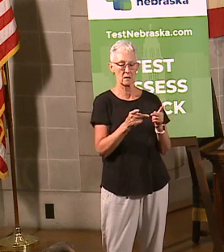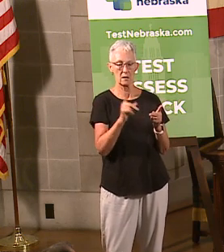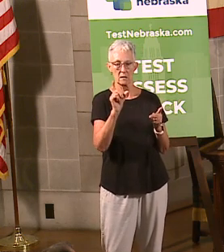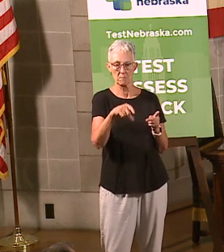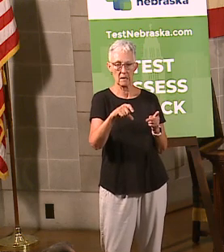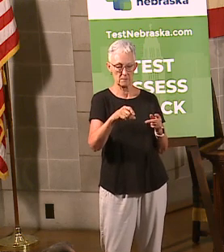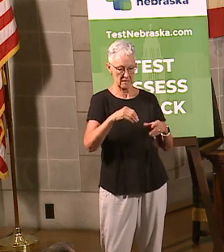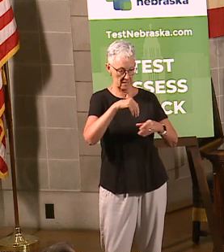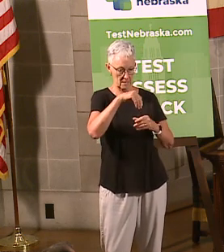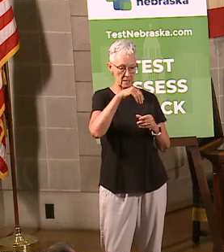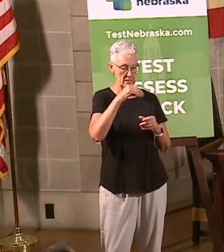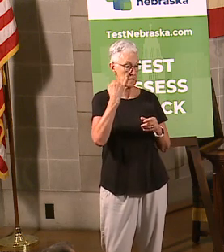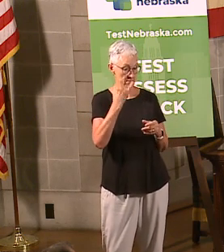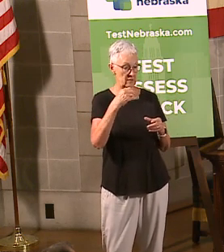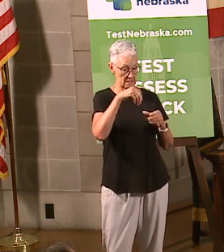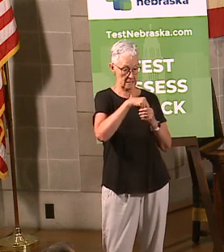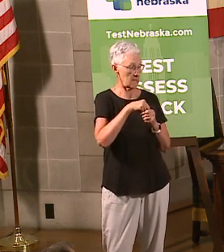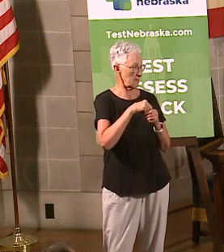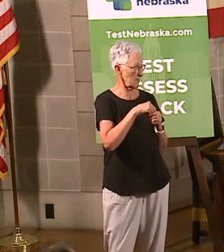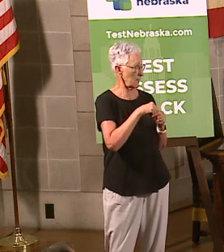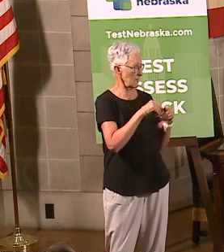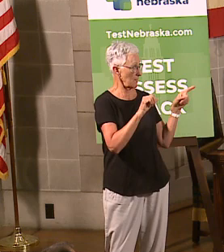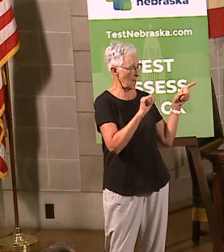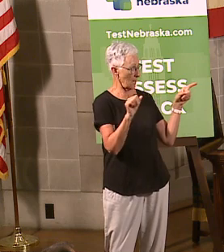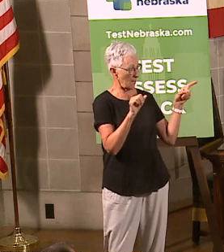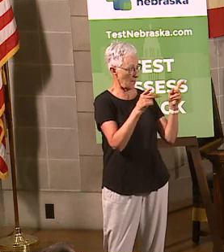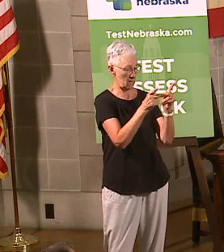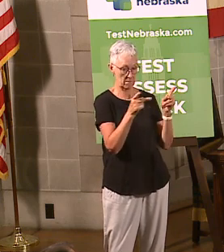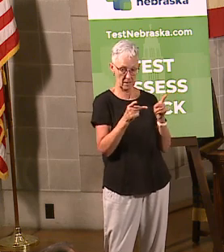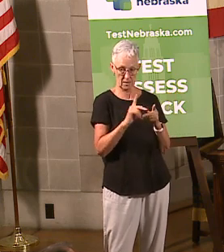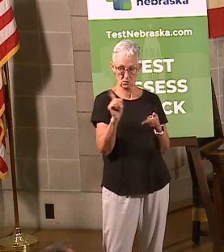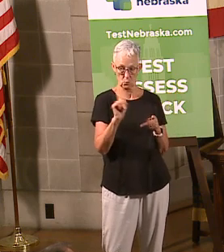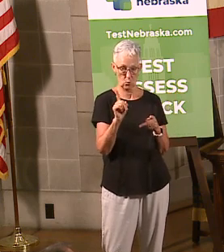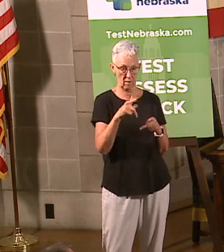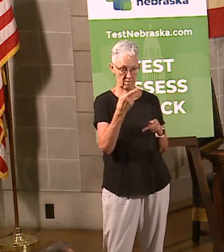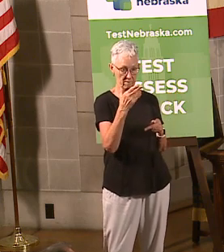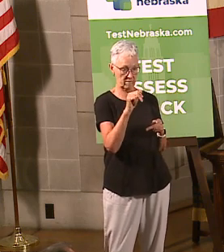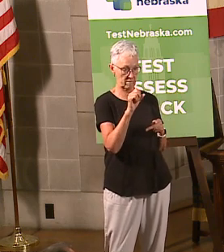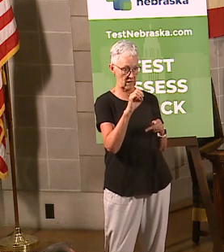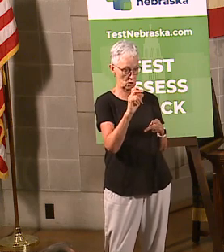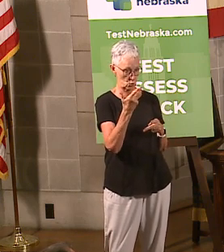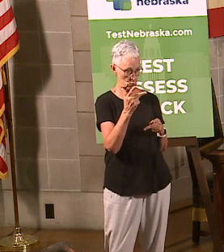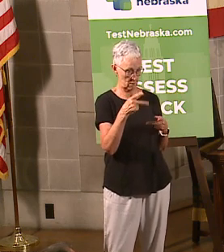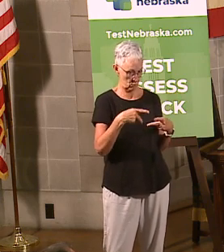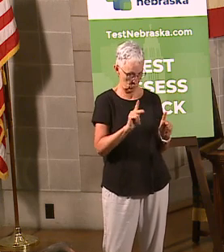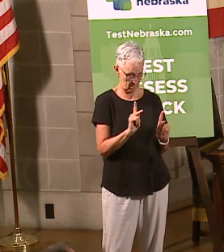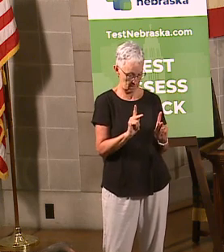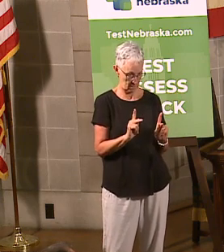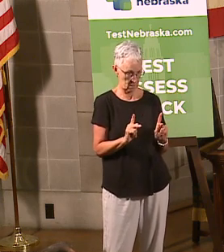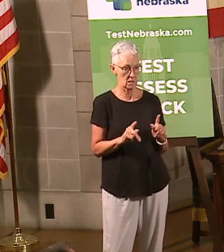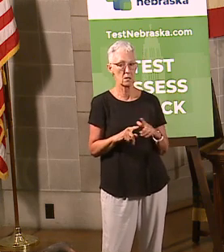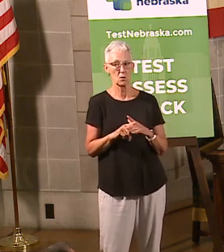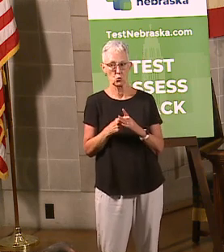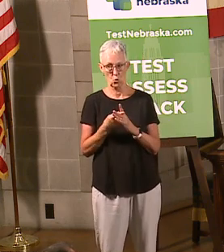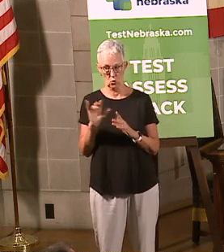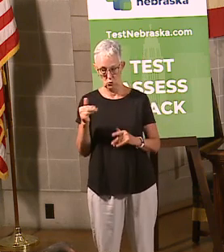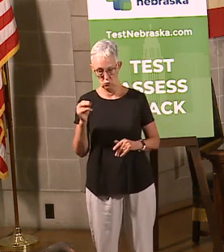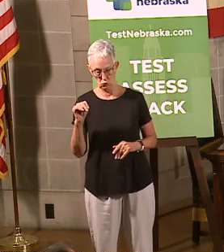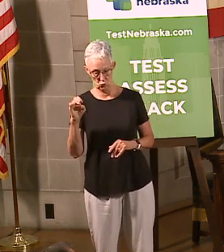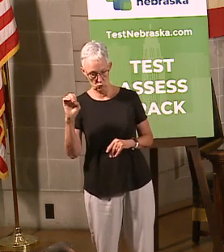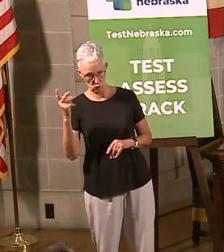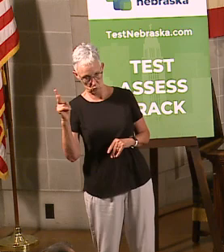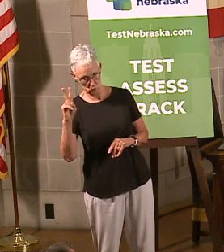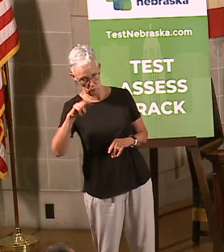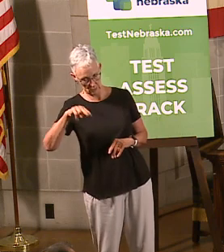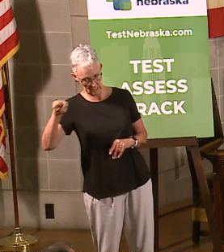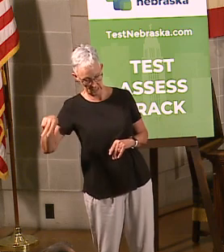district that is currently under these phase 3, so that actual blue, starting June 22nd. They must